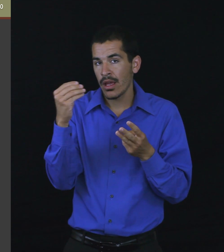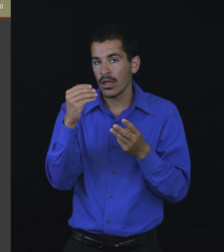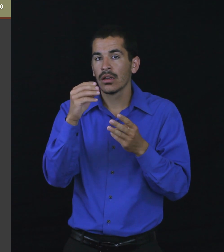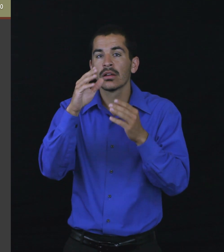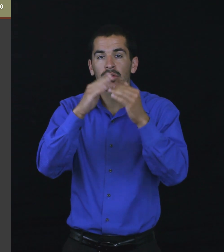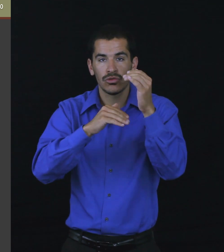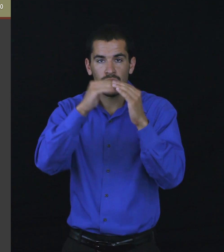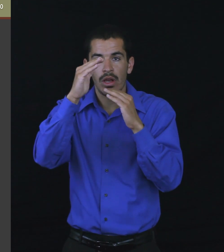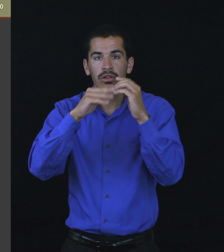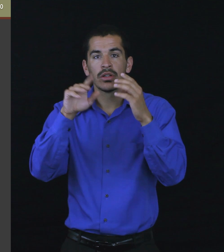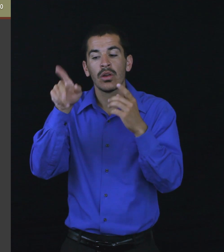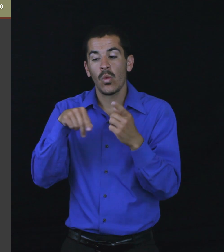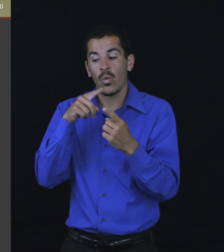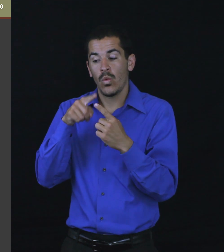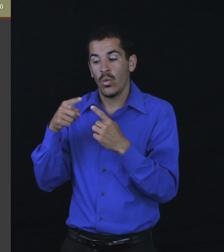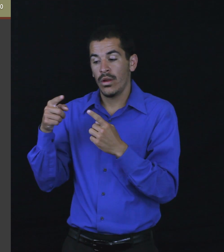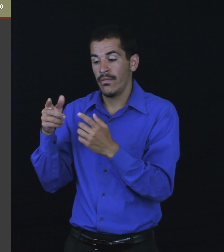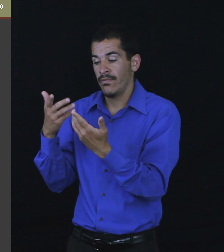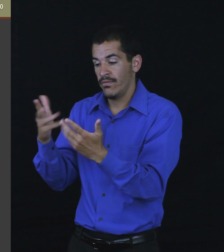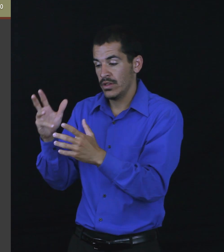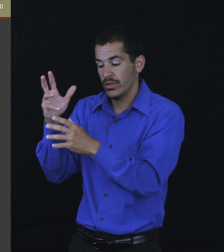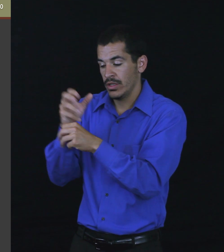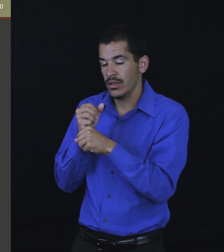tax credits are awarded.